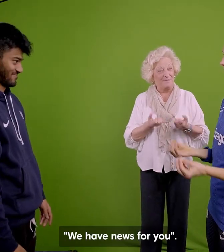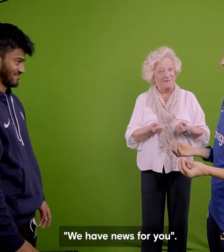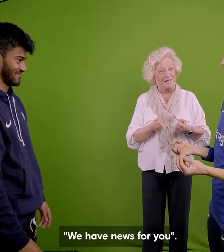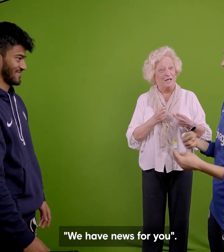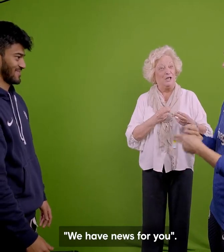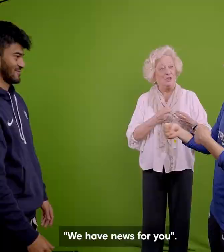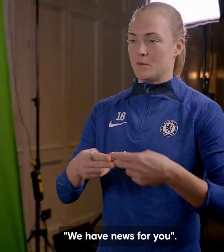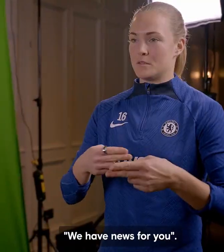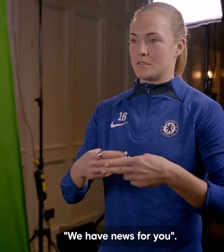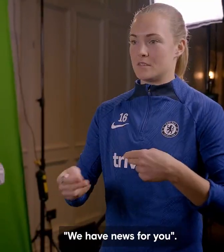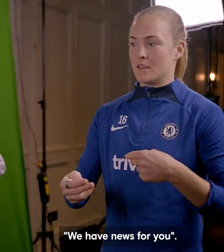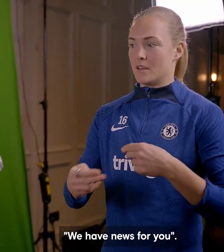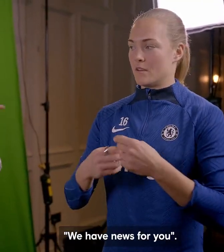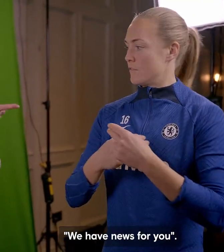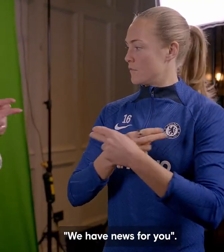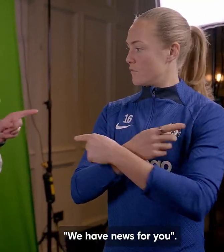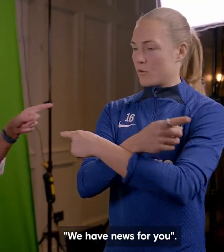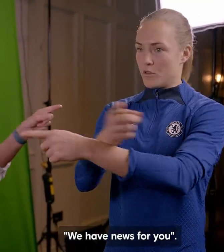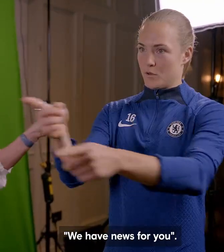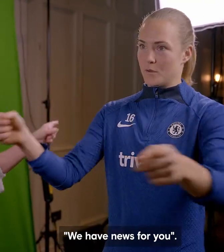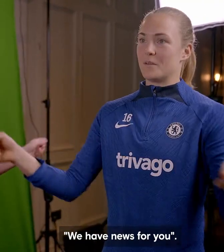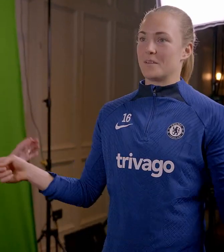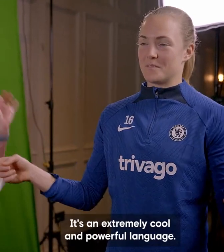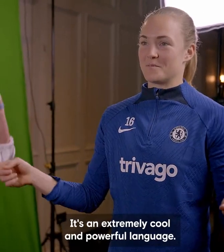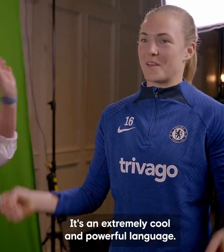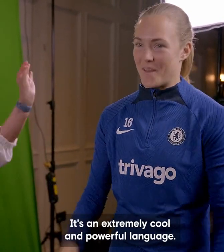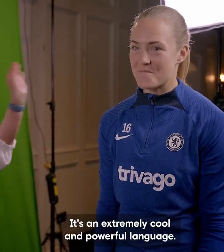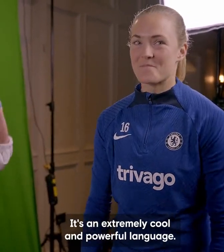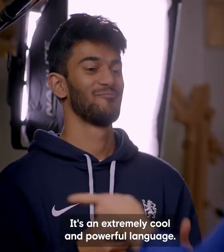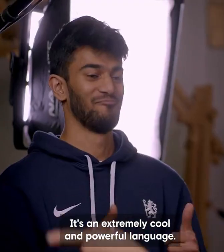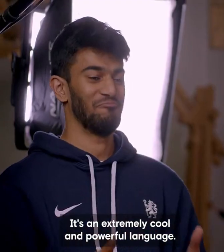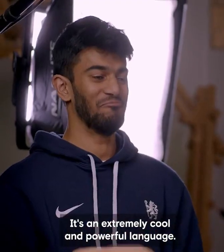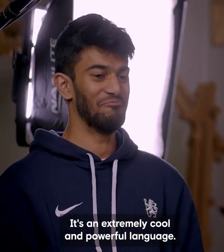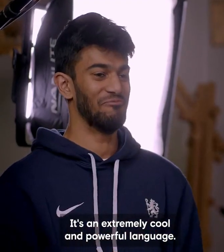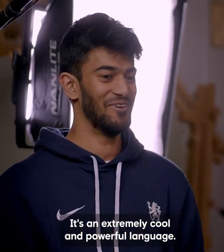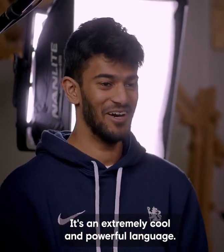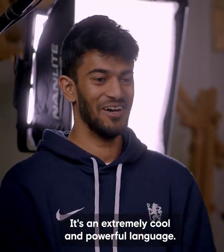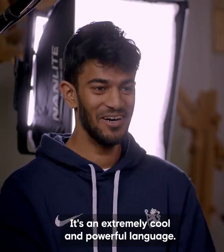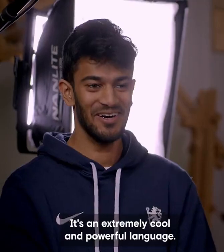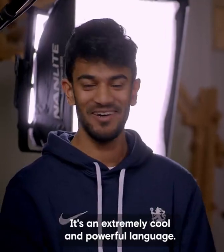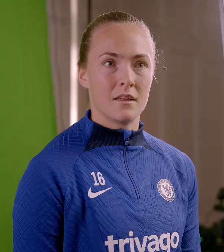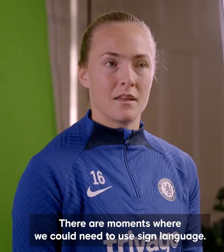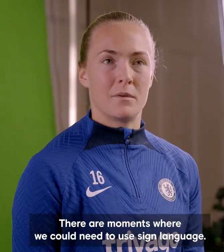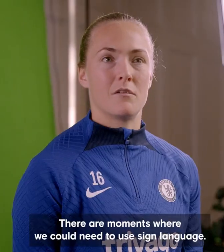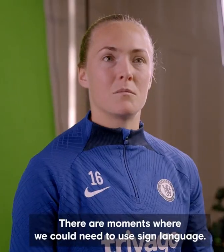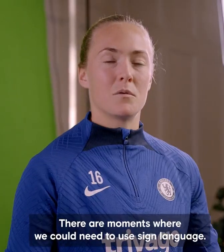We have news for you. Perfect. It's an extremely cool and powerful language. I mean, there are